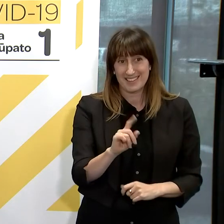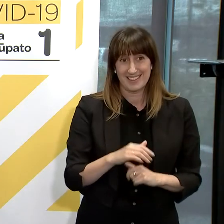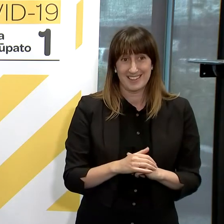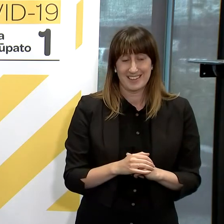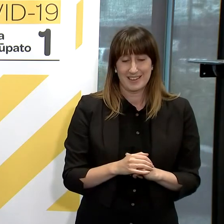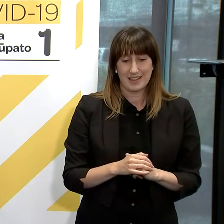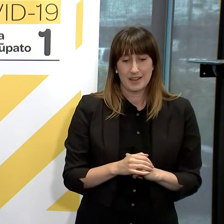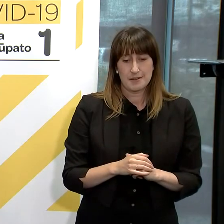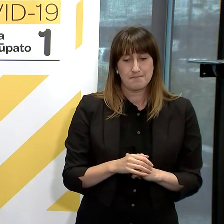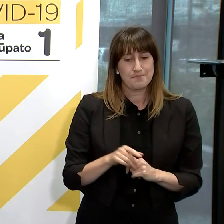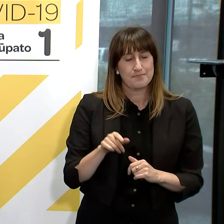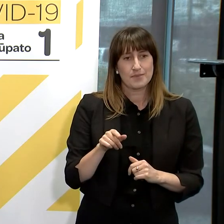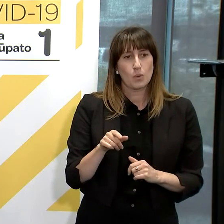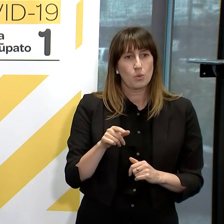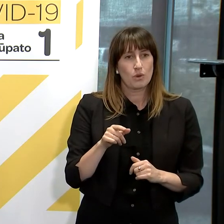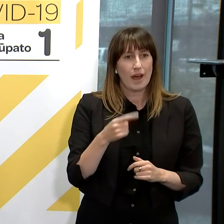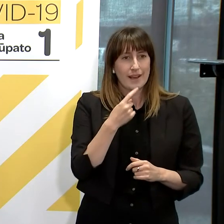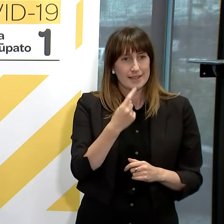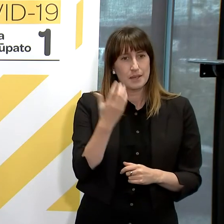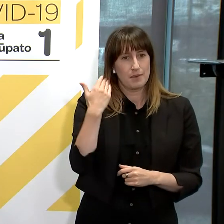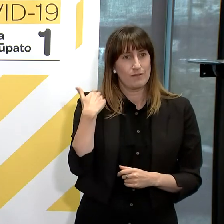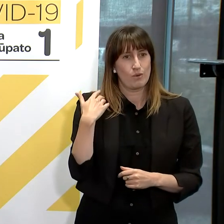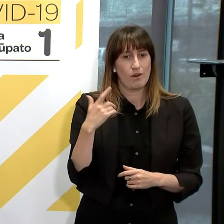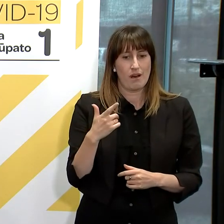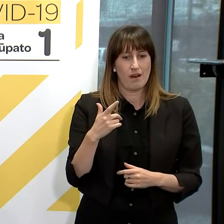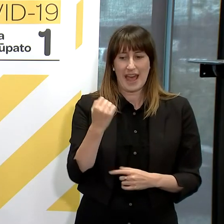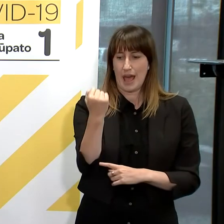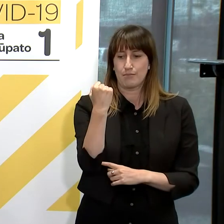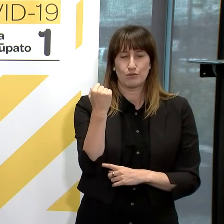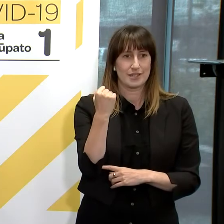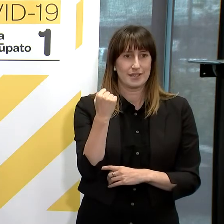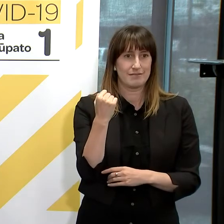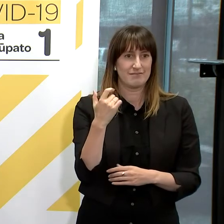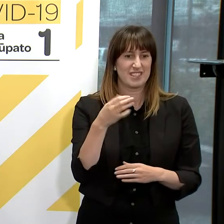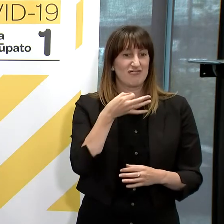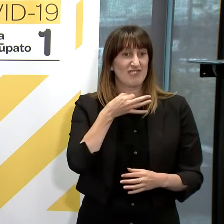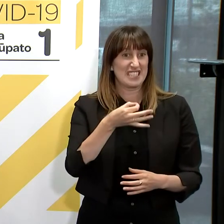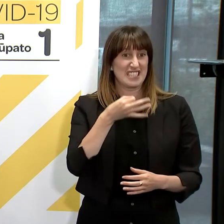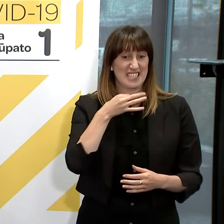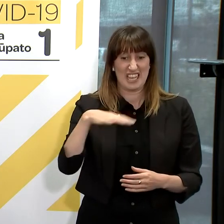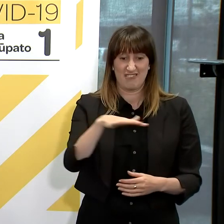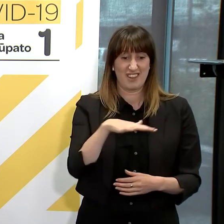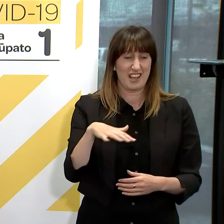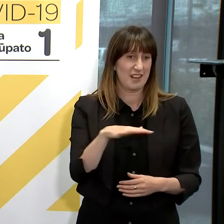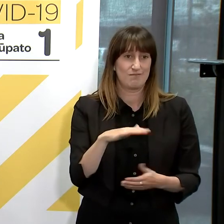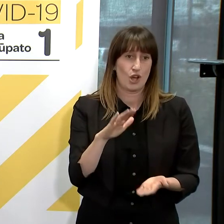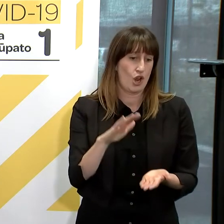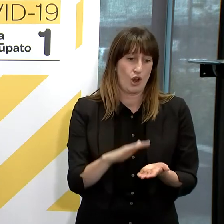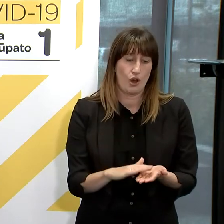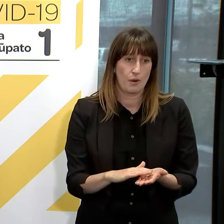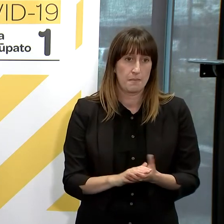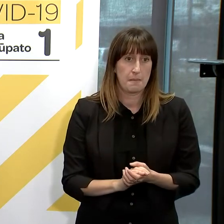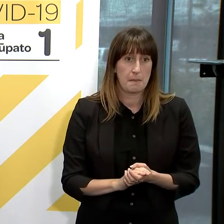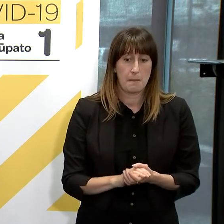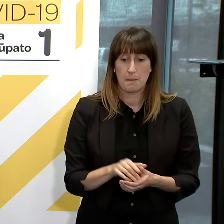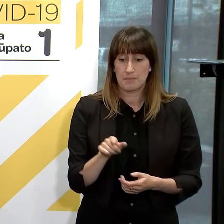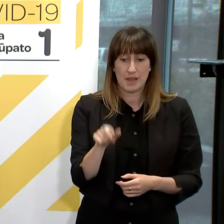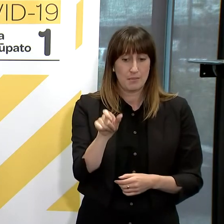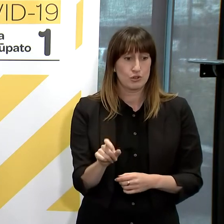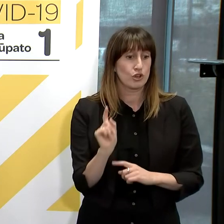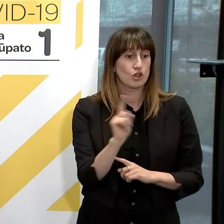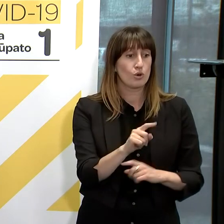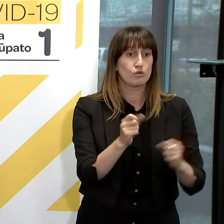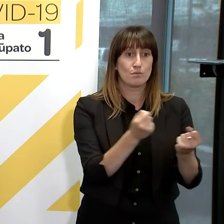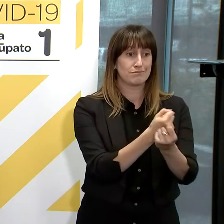we consider the public health risk to be low. At this stage there are no exposure events, meaning there are